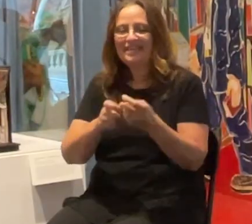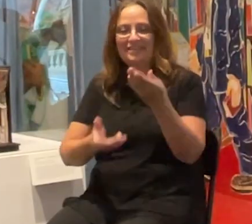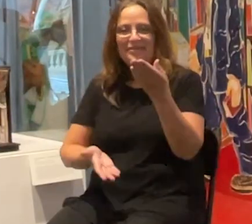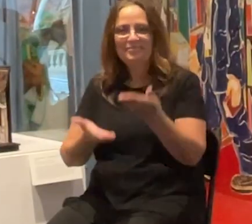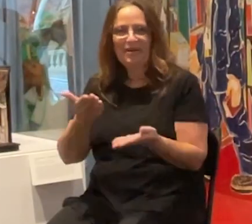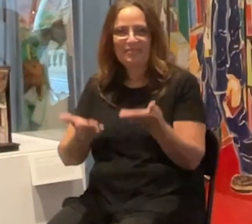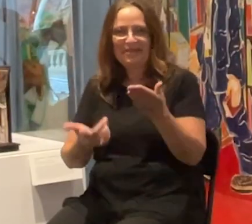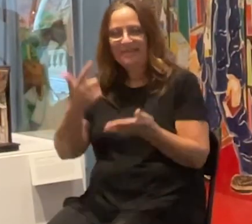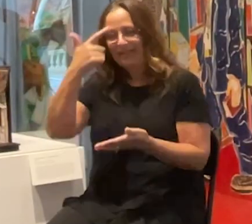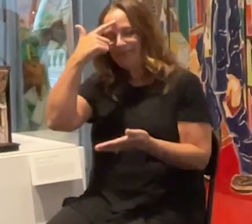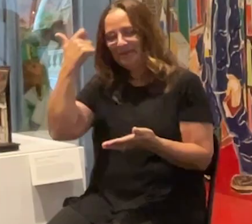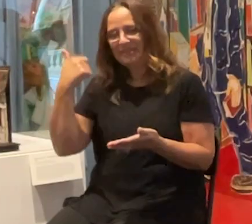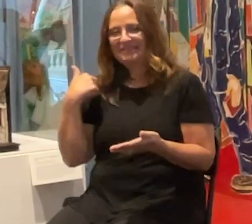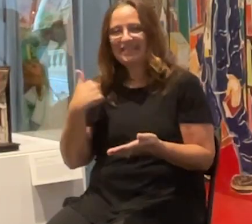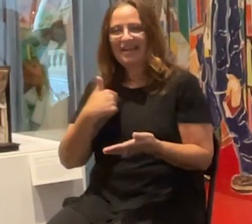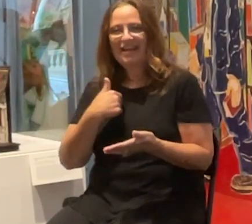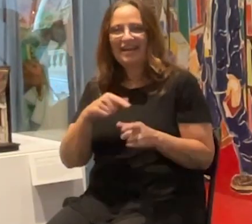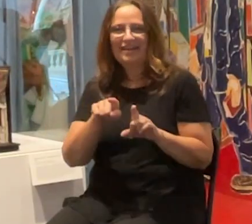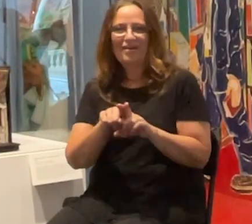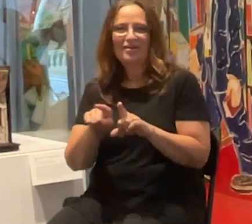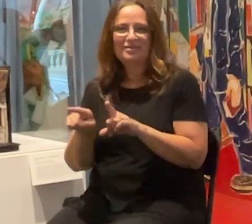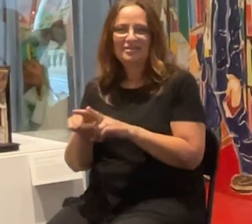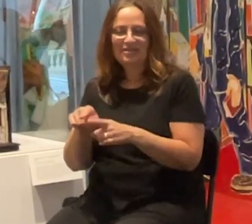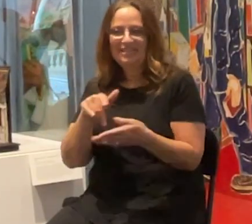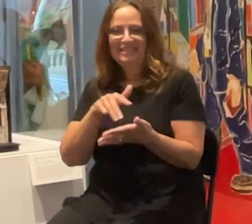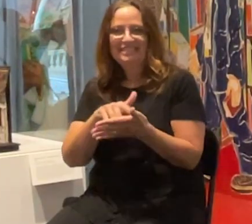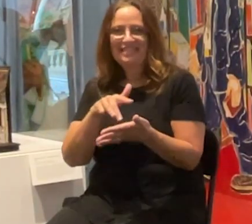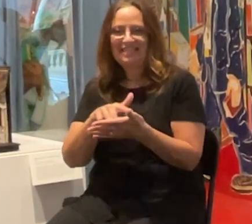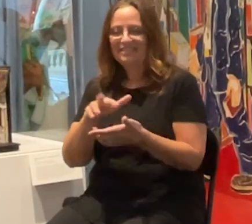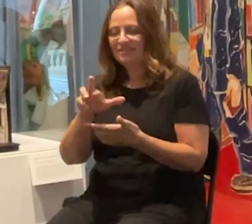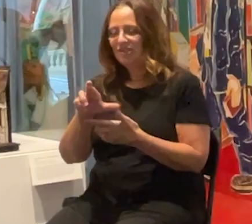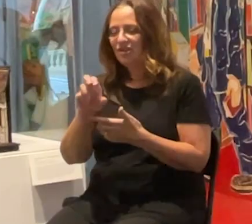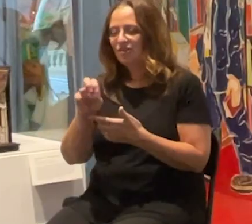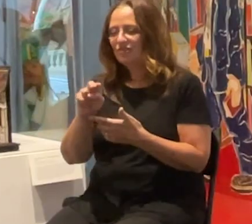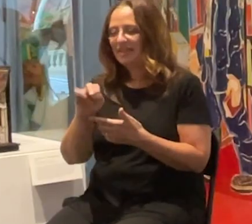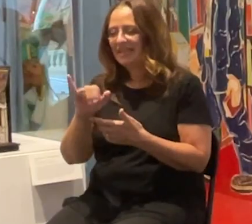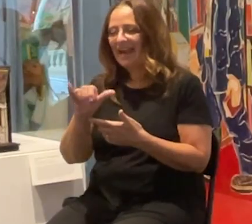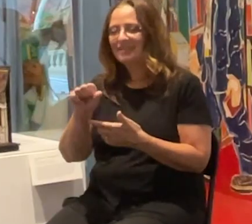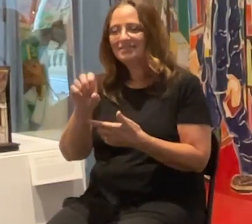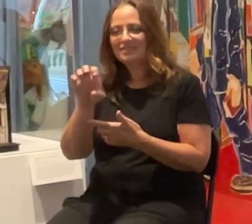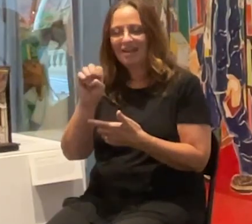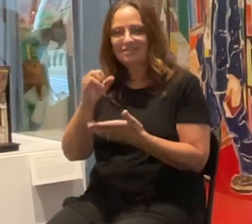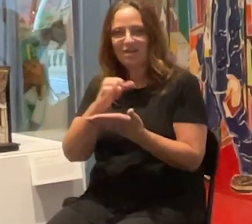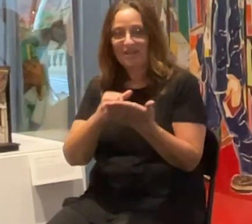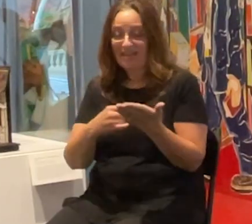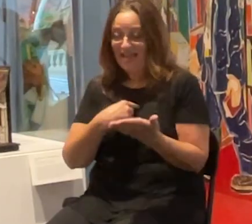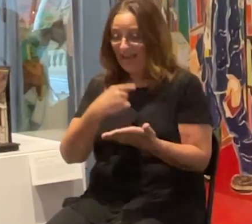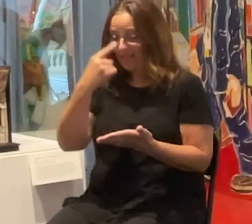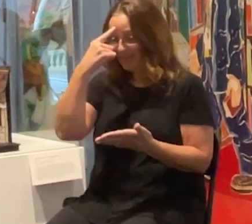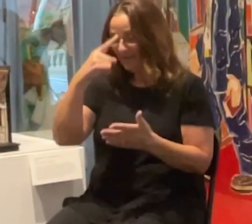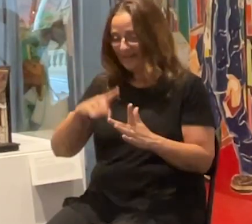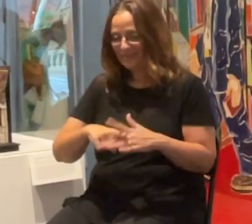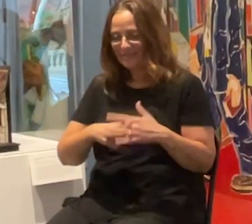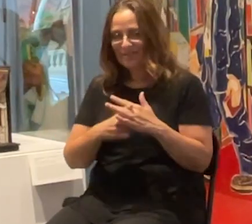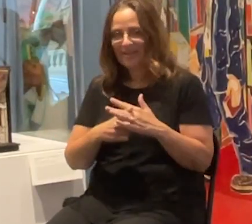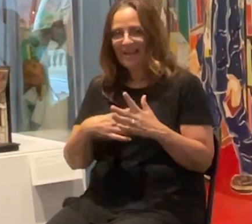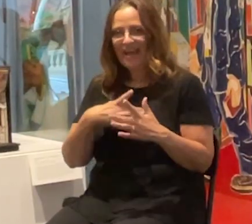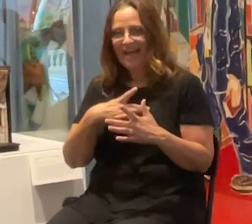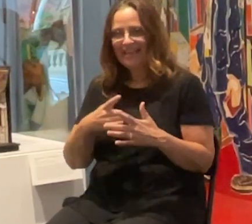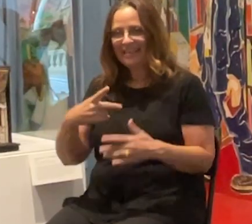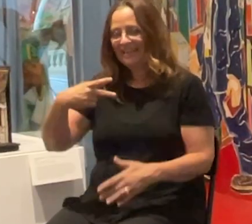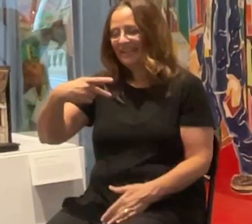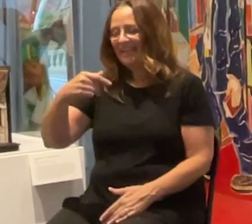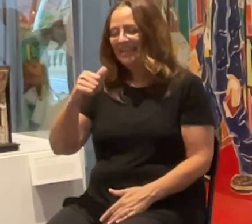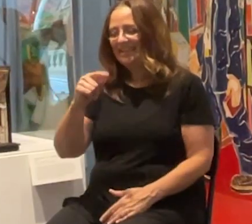probably just because I also was studying Renaissance art and at one point thought I might go into Renaissance art, are the patrons